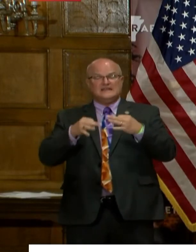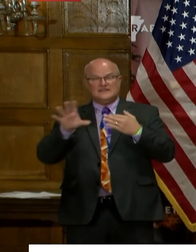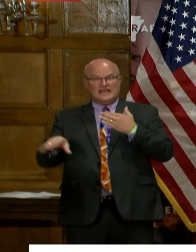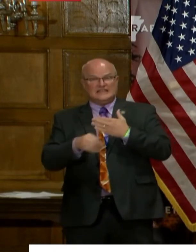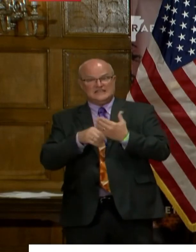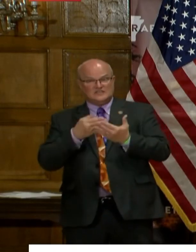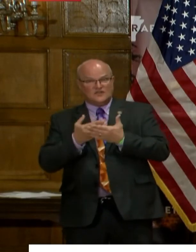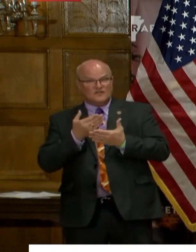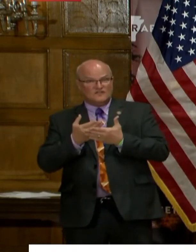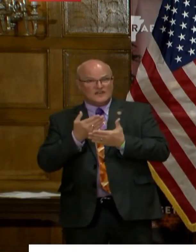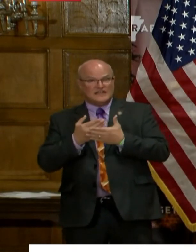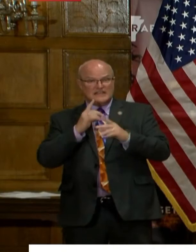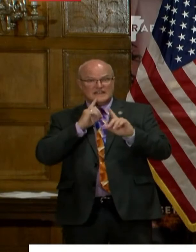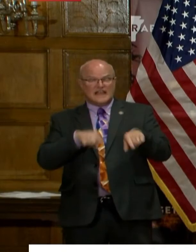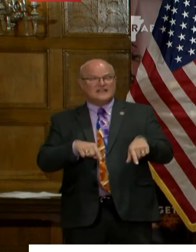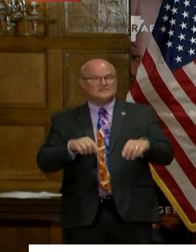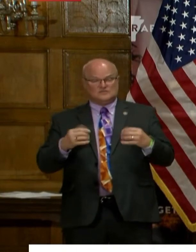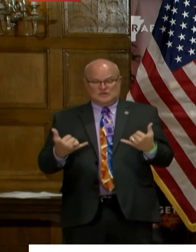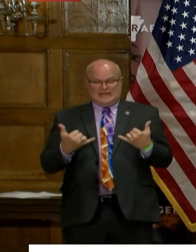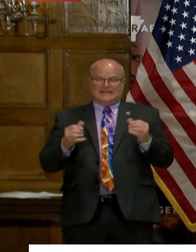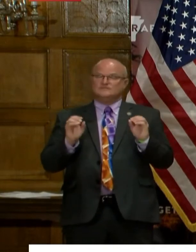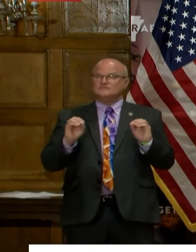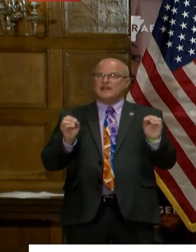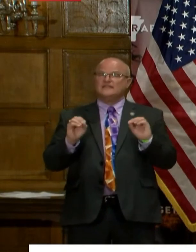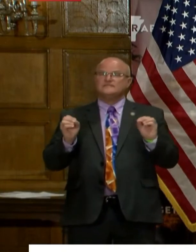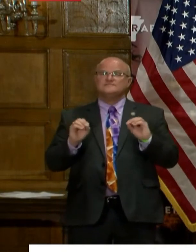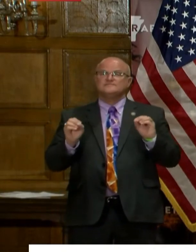additional funding, the answer is none at this time.